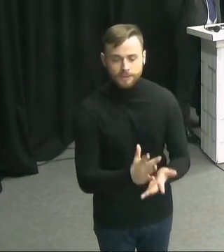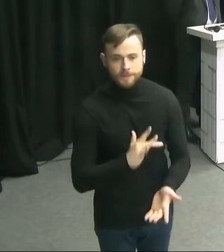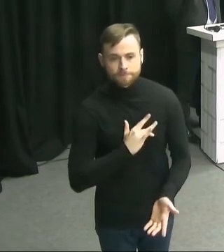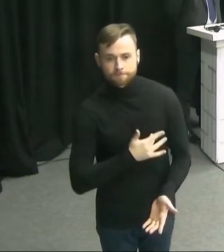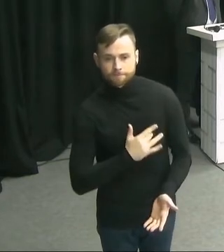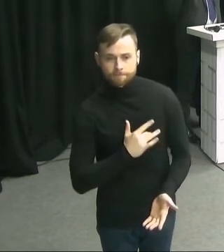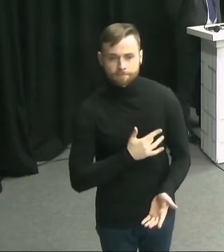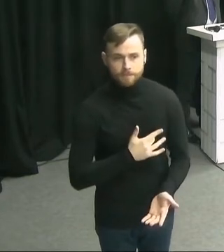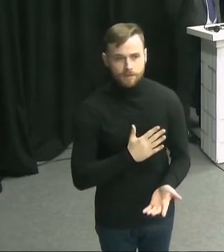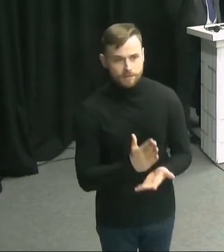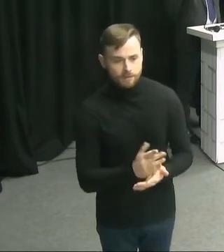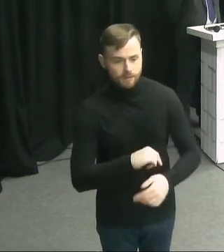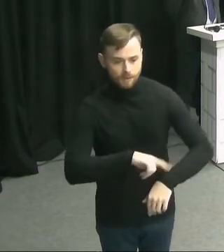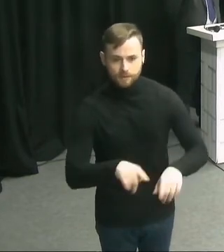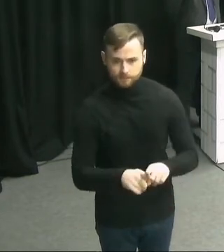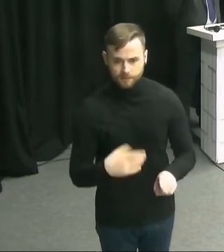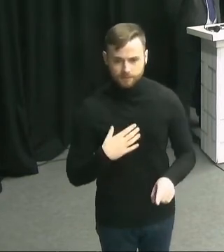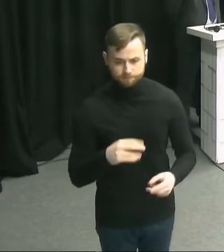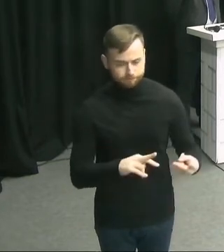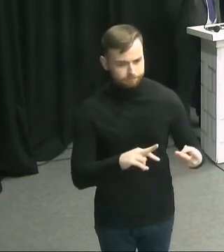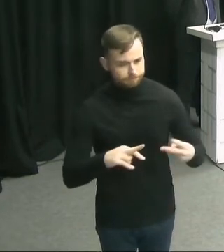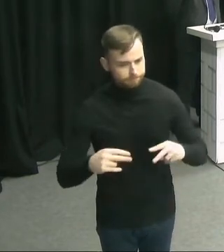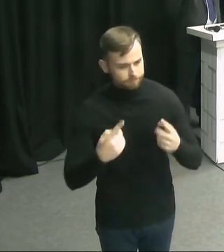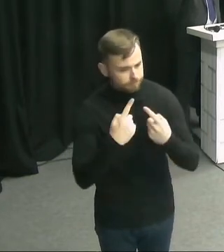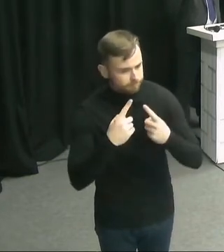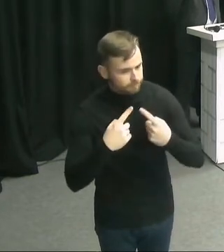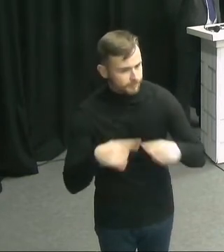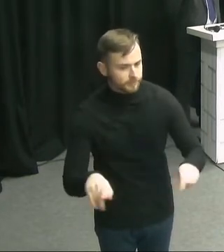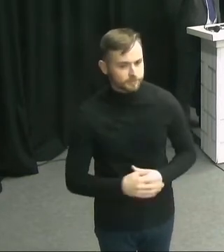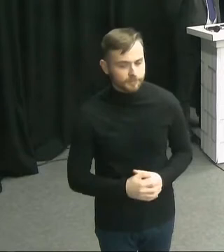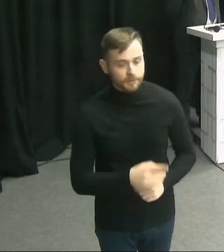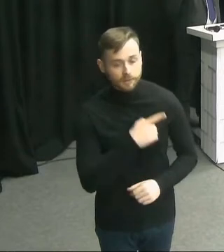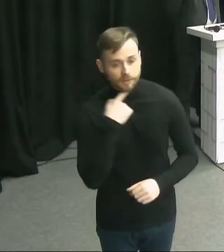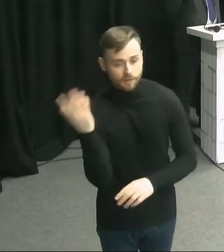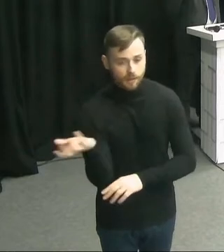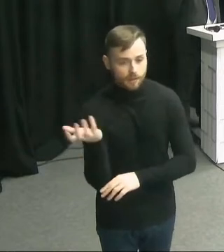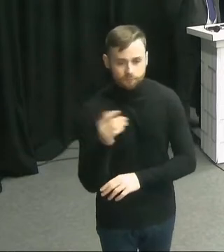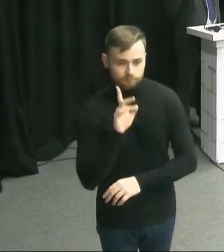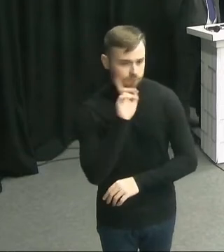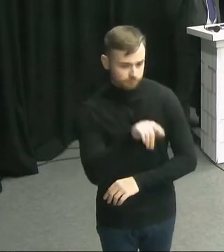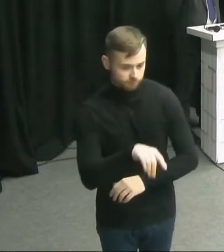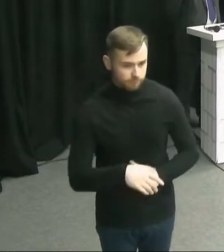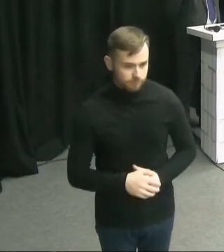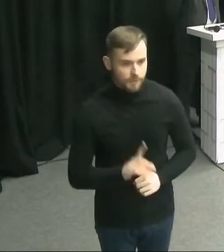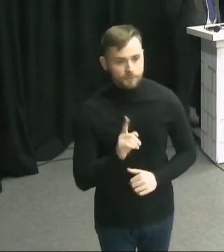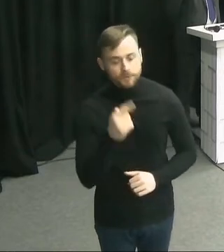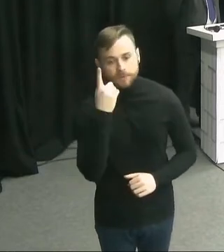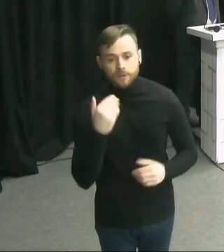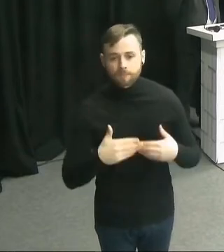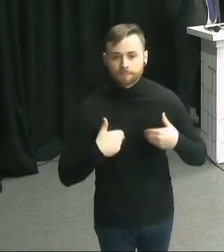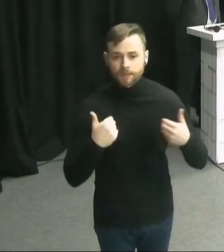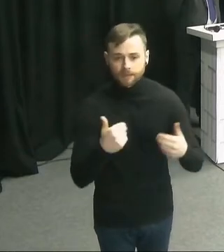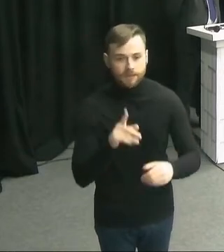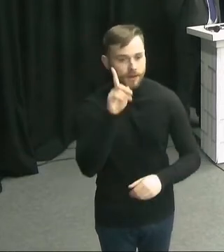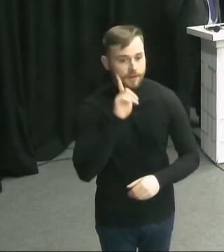Today, the community of the Vilnius University is living through a very special period indeed. I don't want to speak